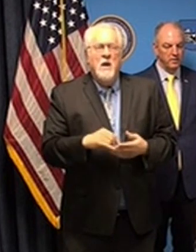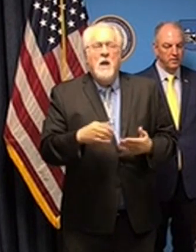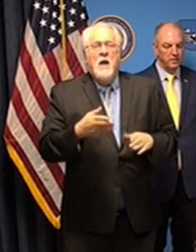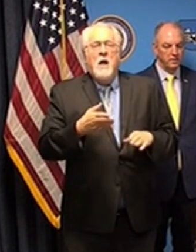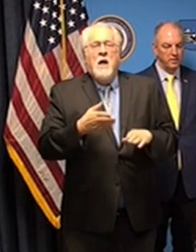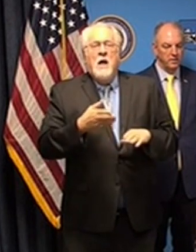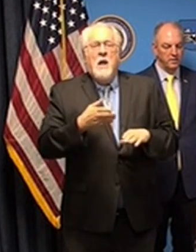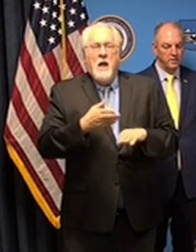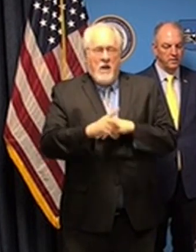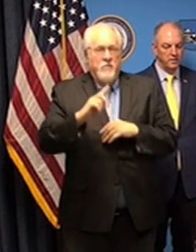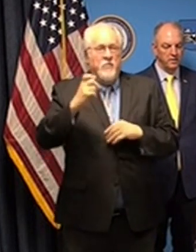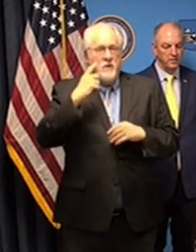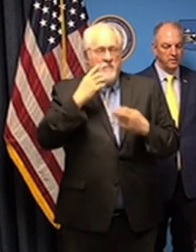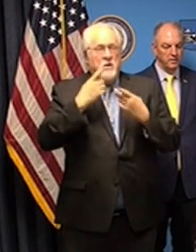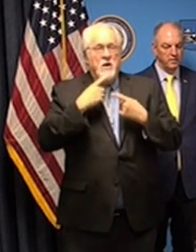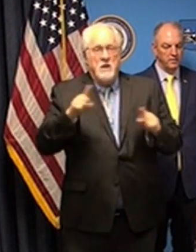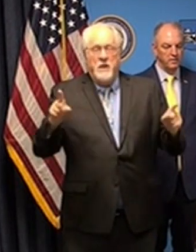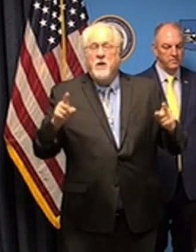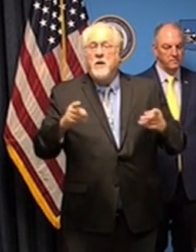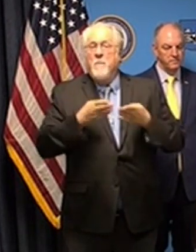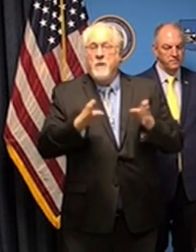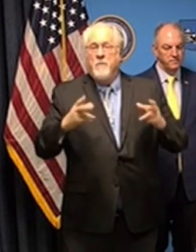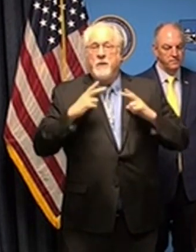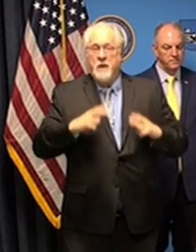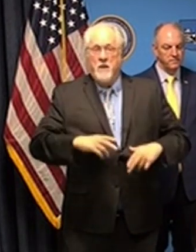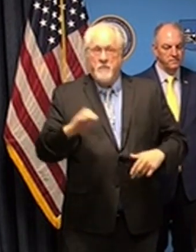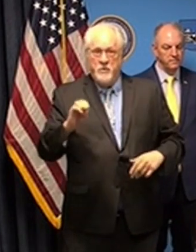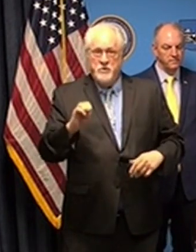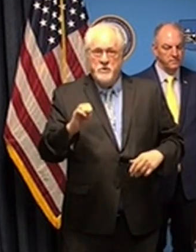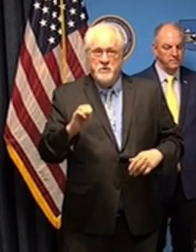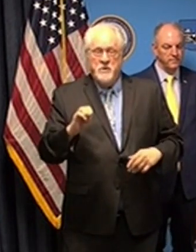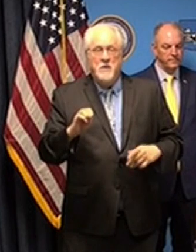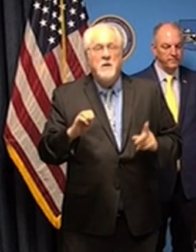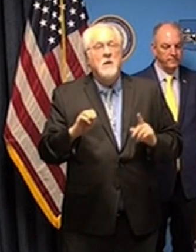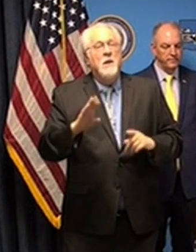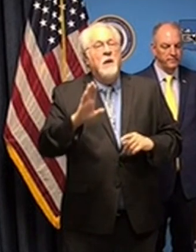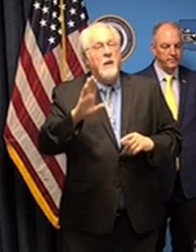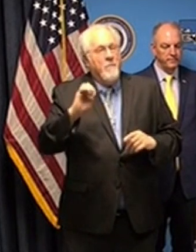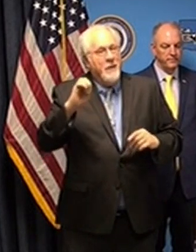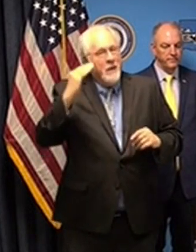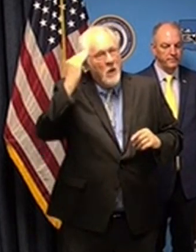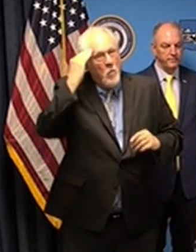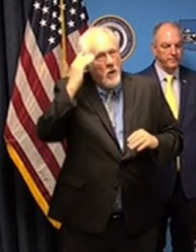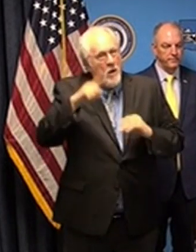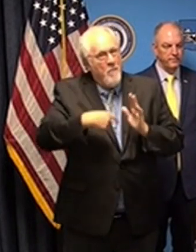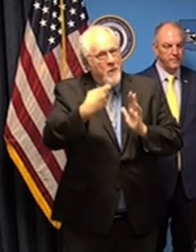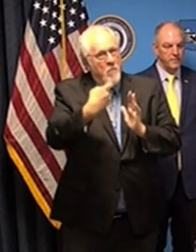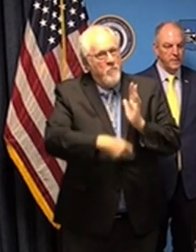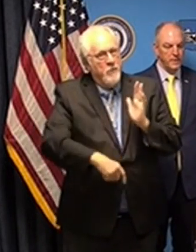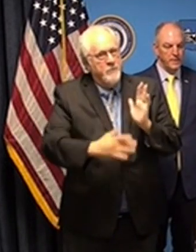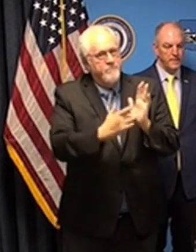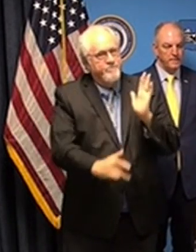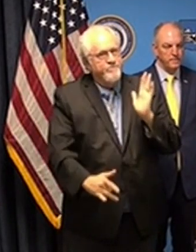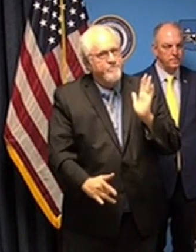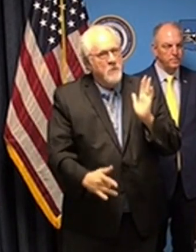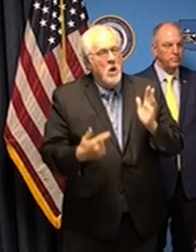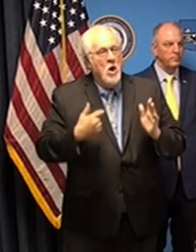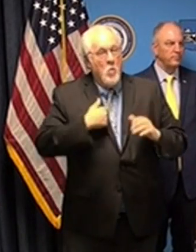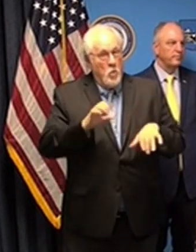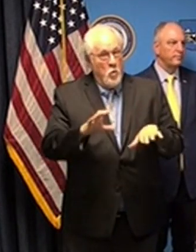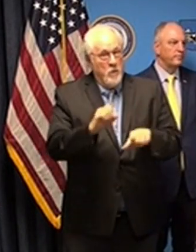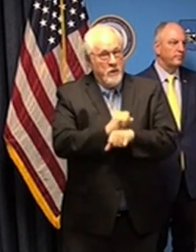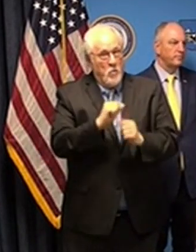governor declared a public health emergency, we're encouraging Louisiana consumers to be conscientious about price gouging. We are